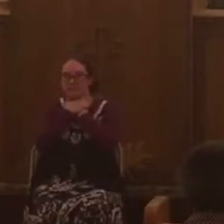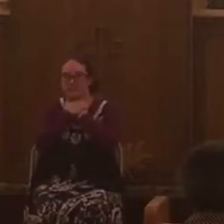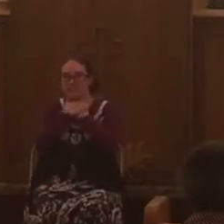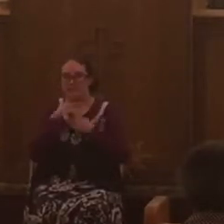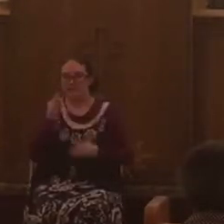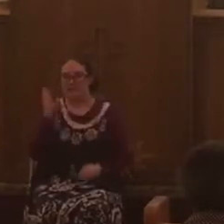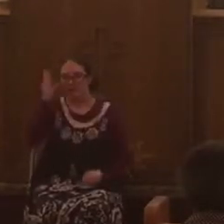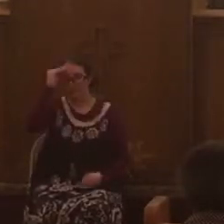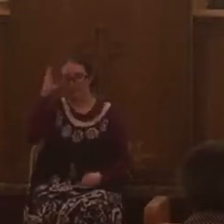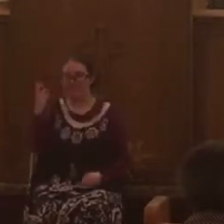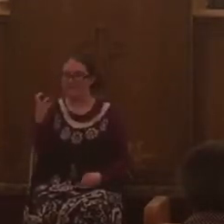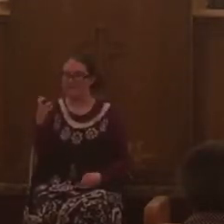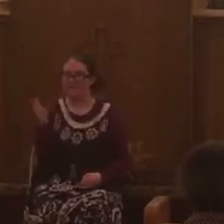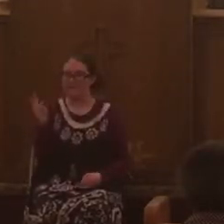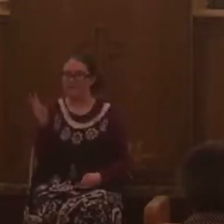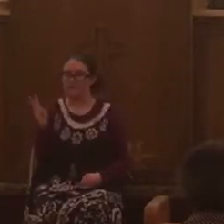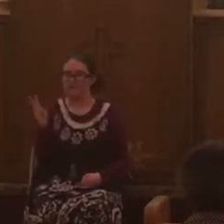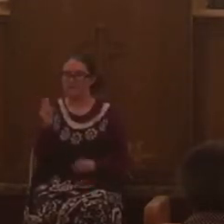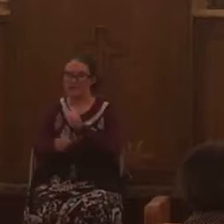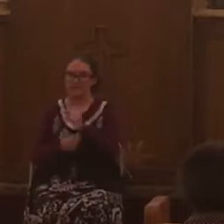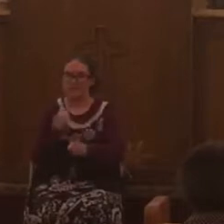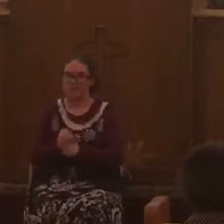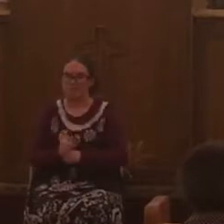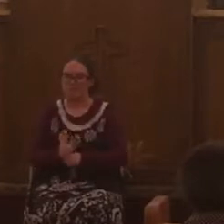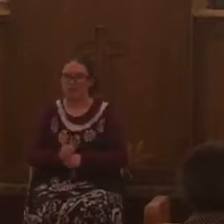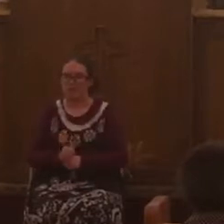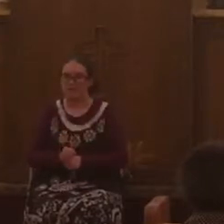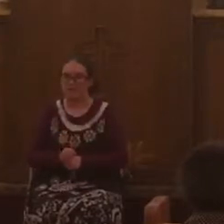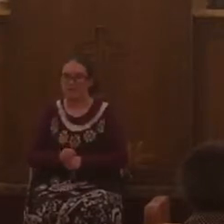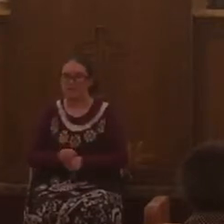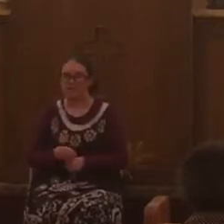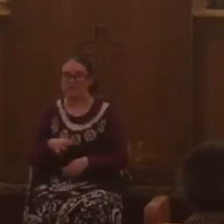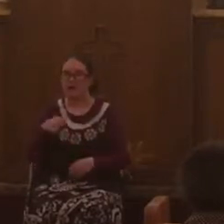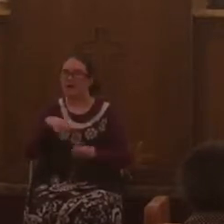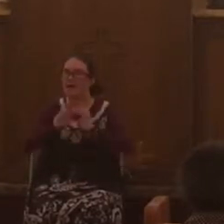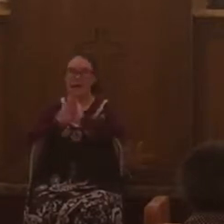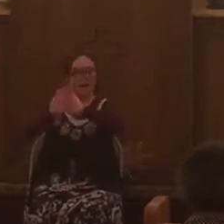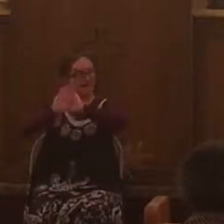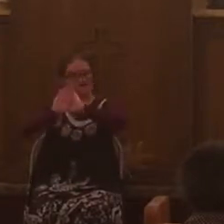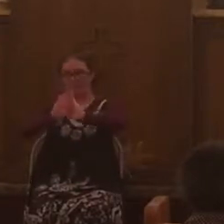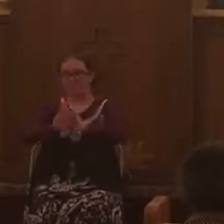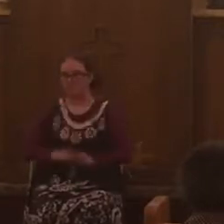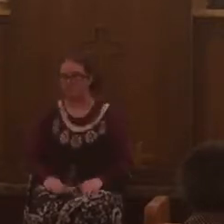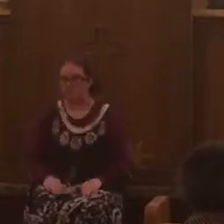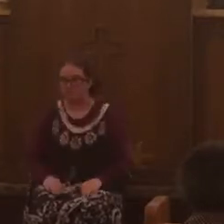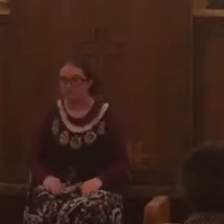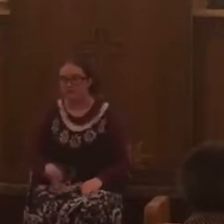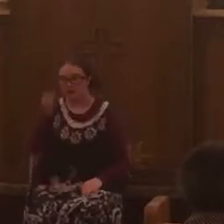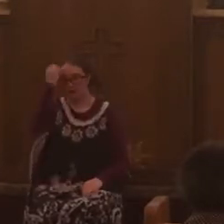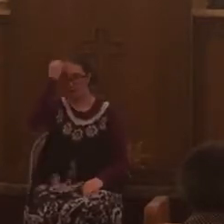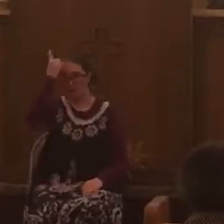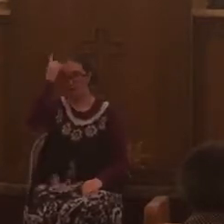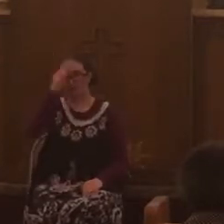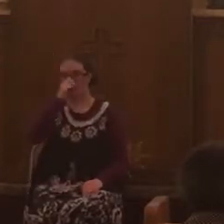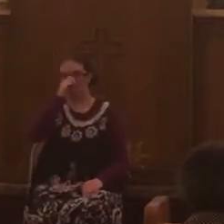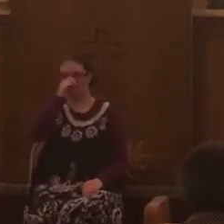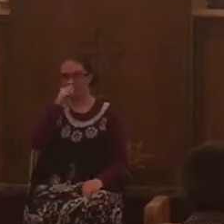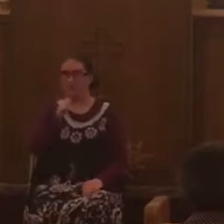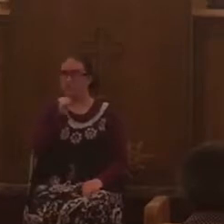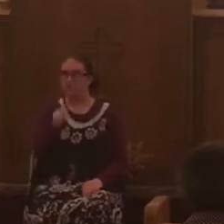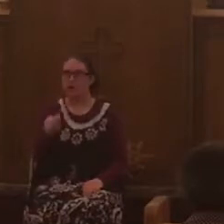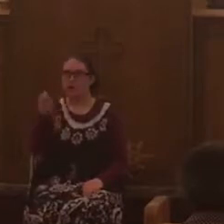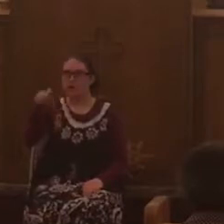and is got his hands around his throat and is choking him down. And he's trying to push him off, and